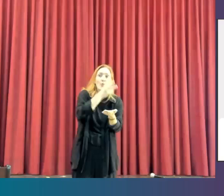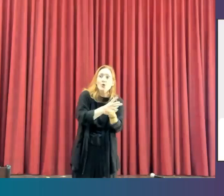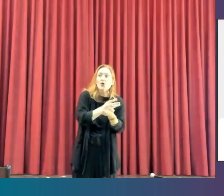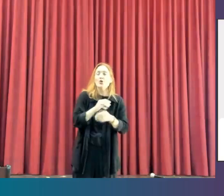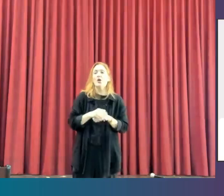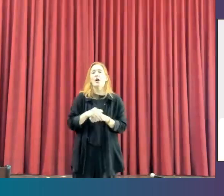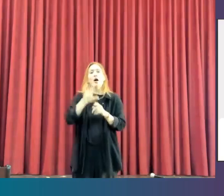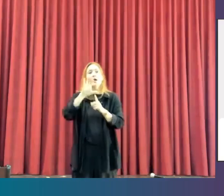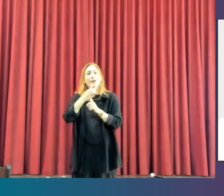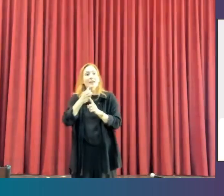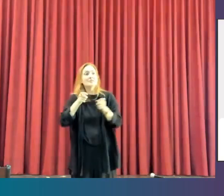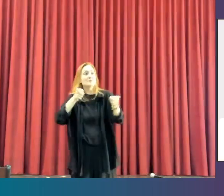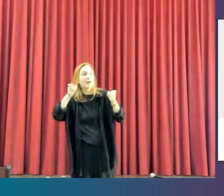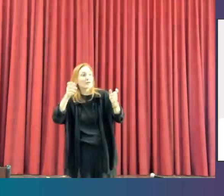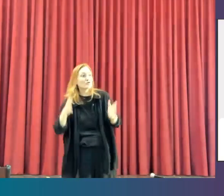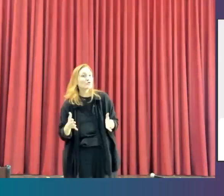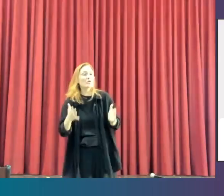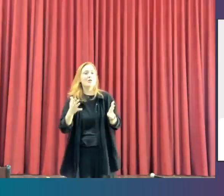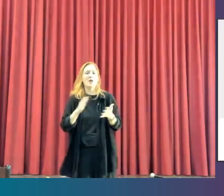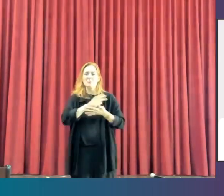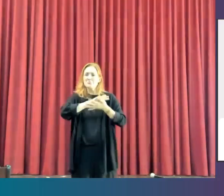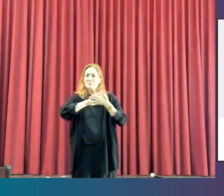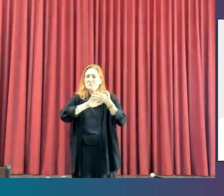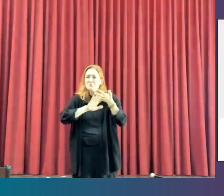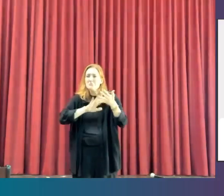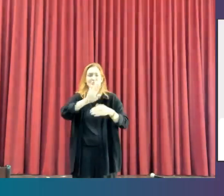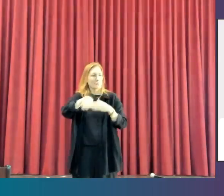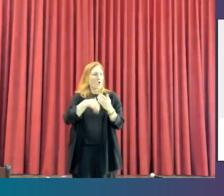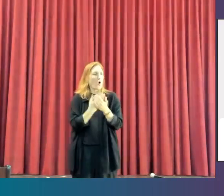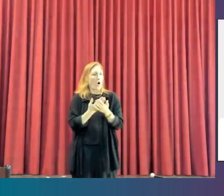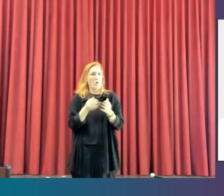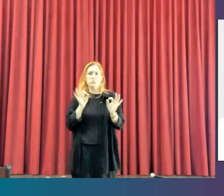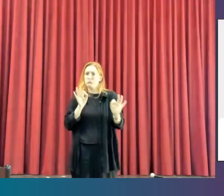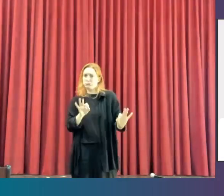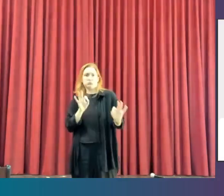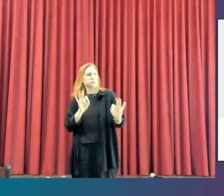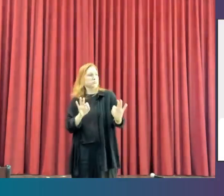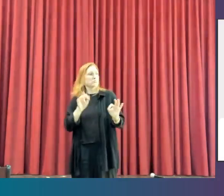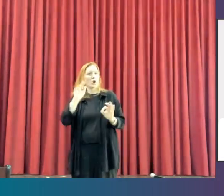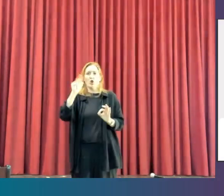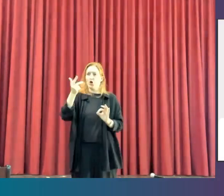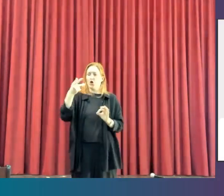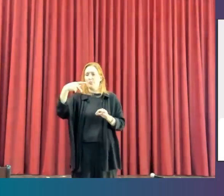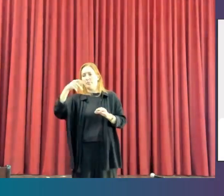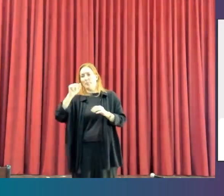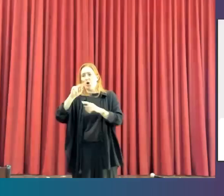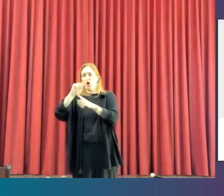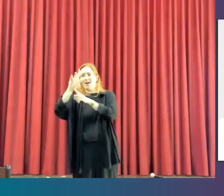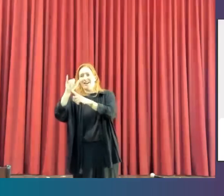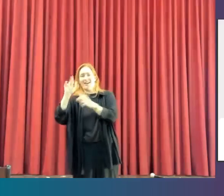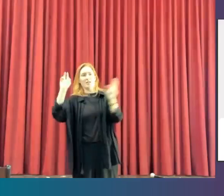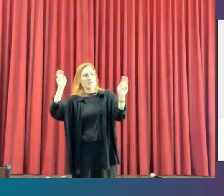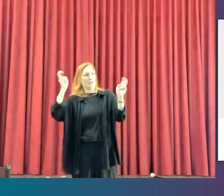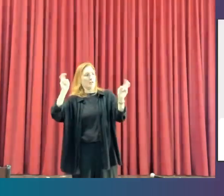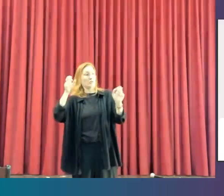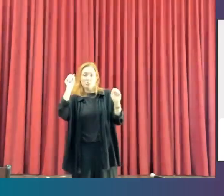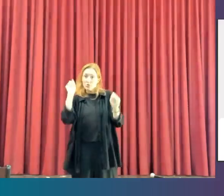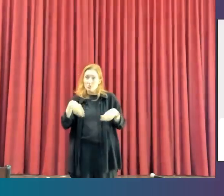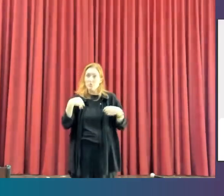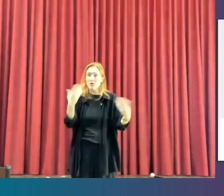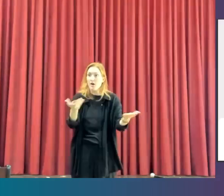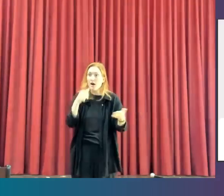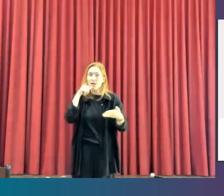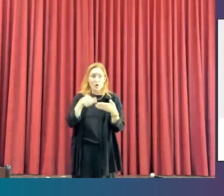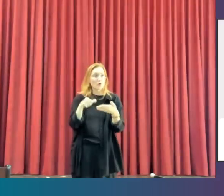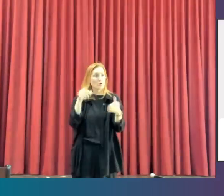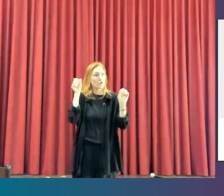case manager. All of these are reliable third parties who can provide this verification letter if